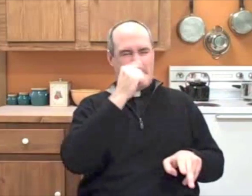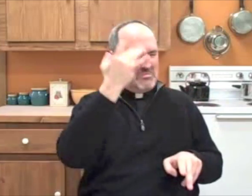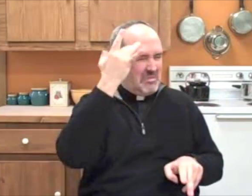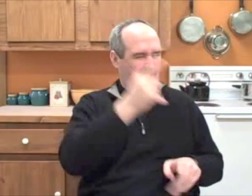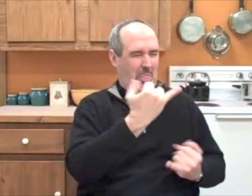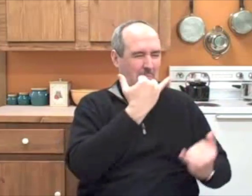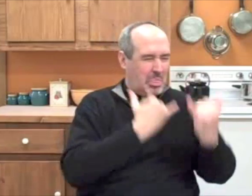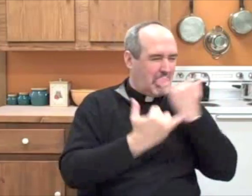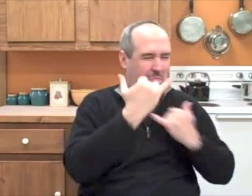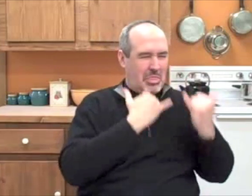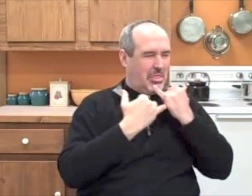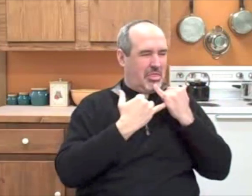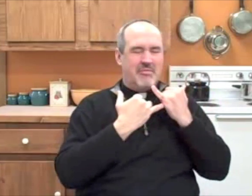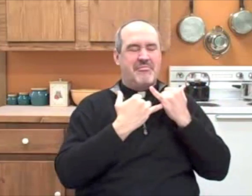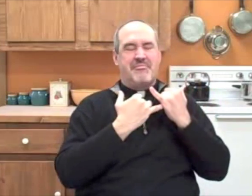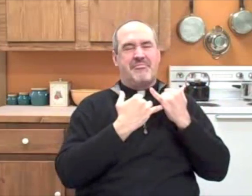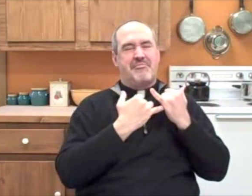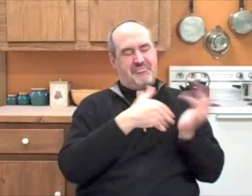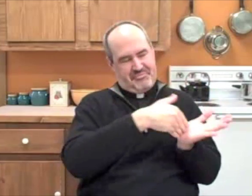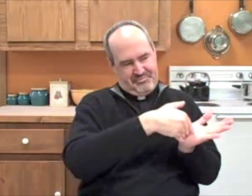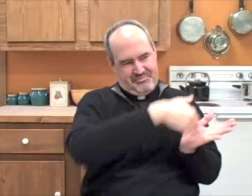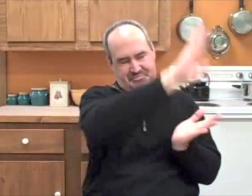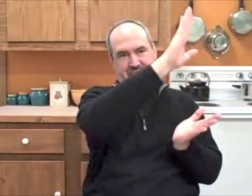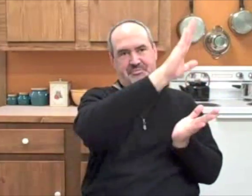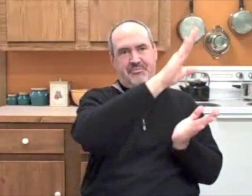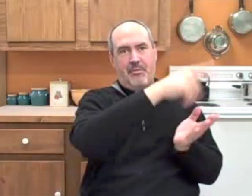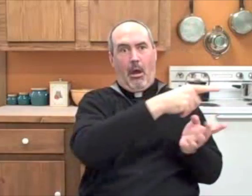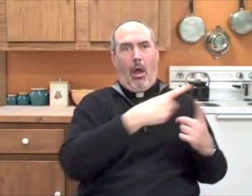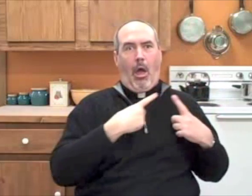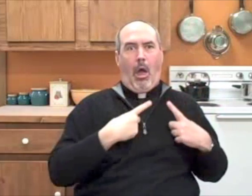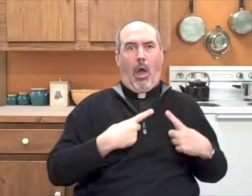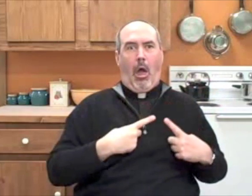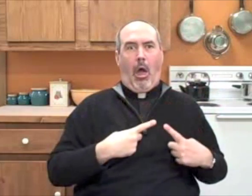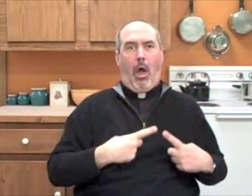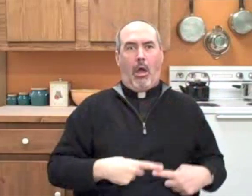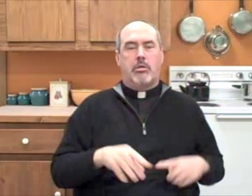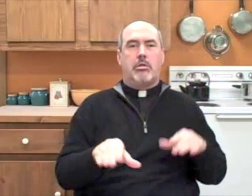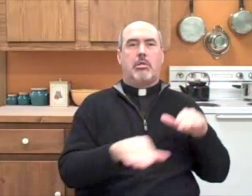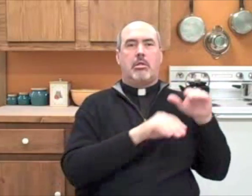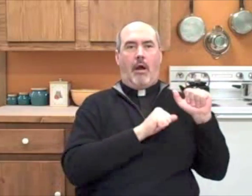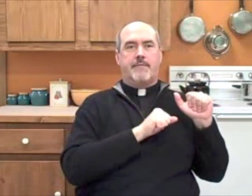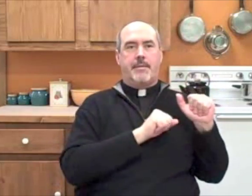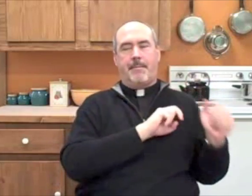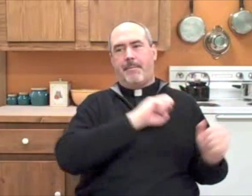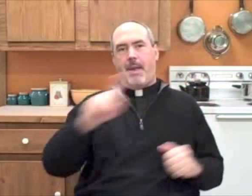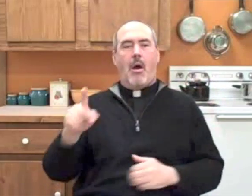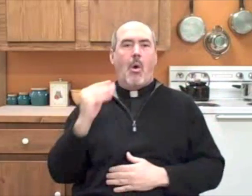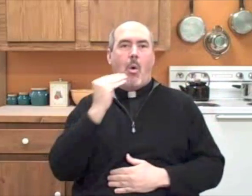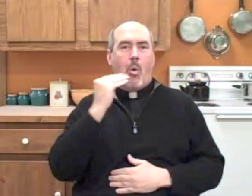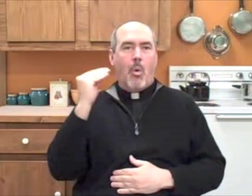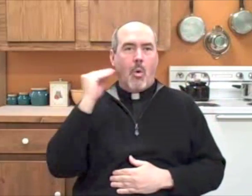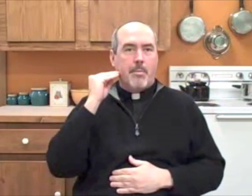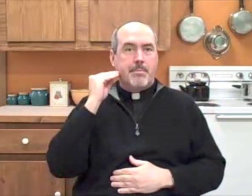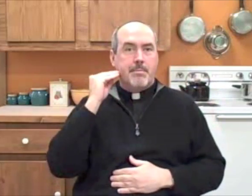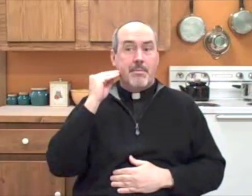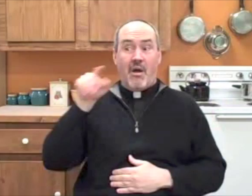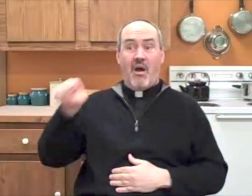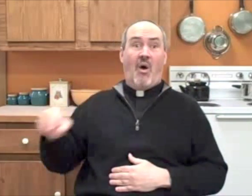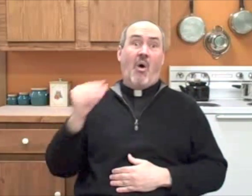she wasn't the most intelligent and asked her to leave. So Leonie left and went home. And